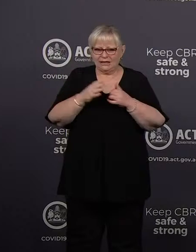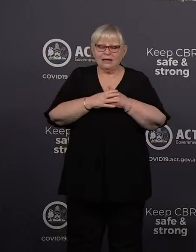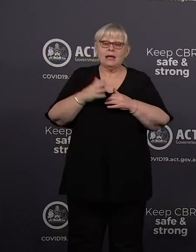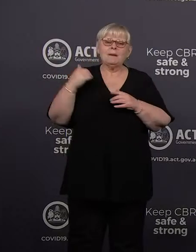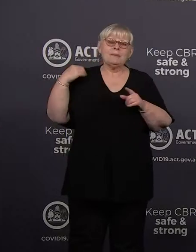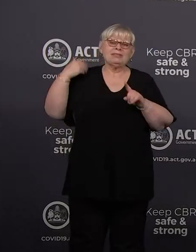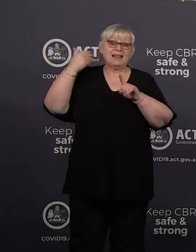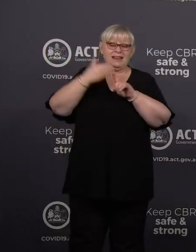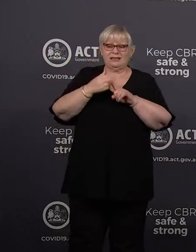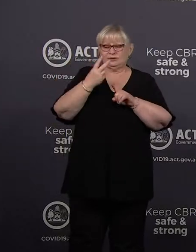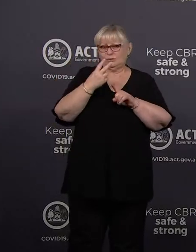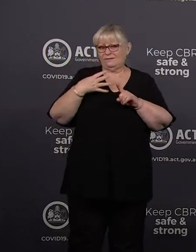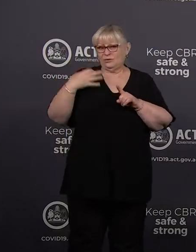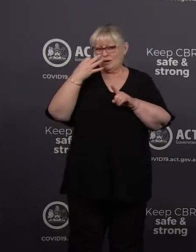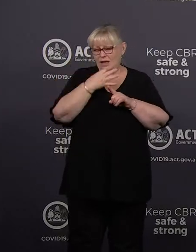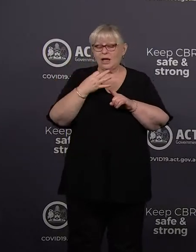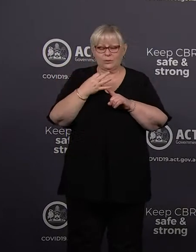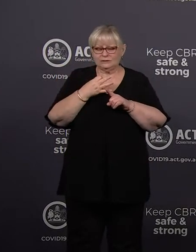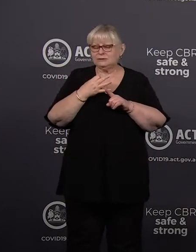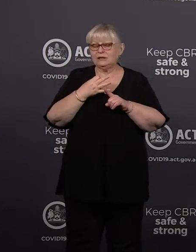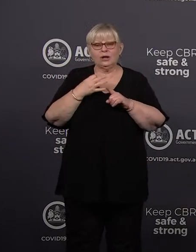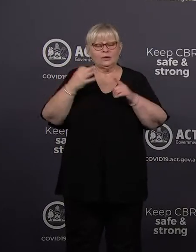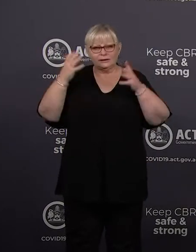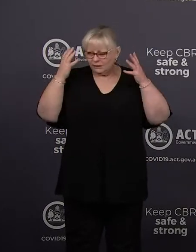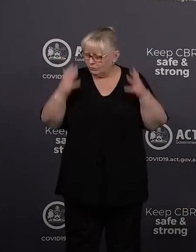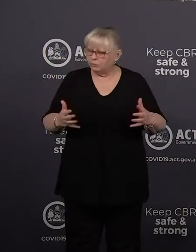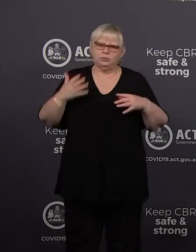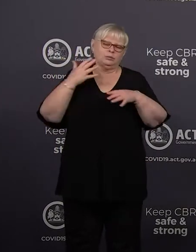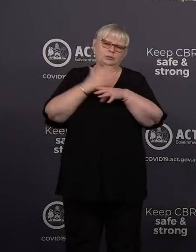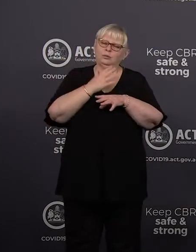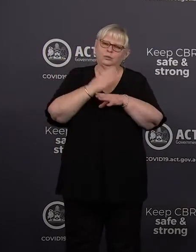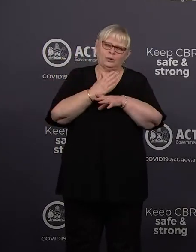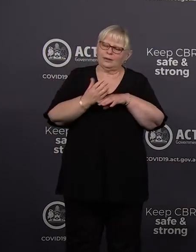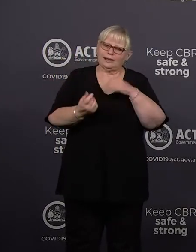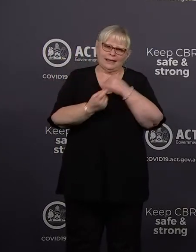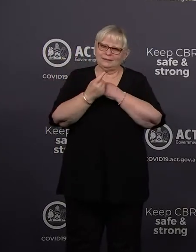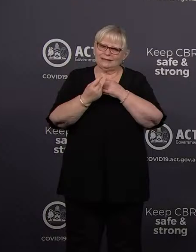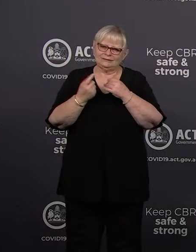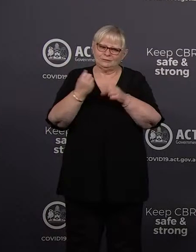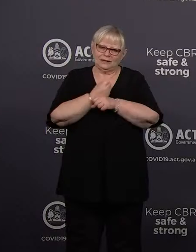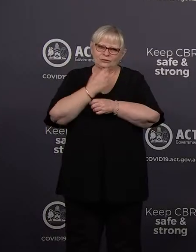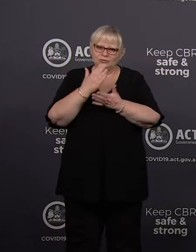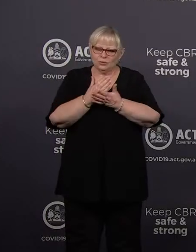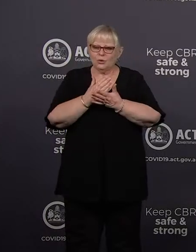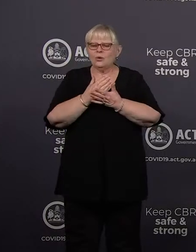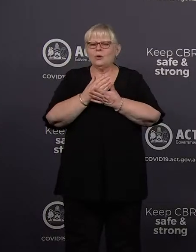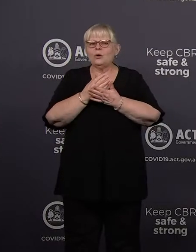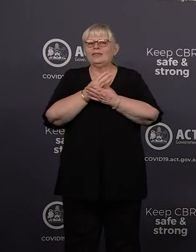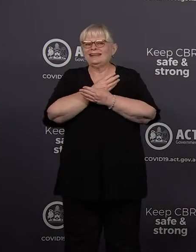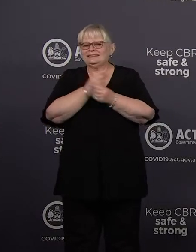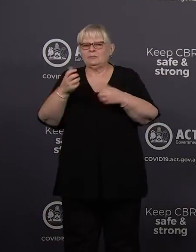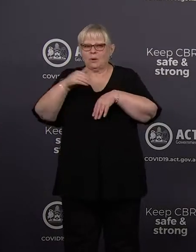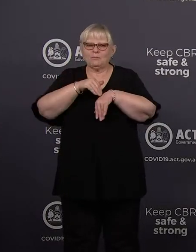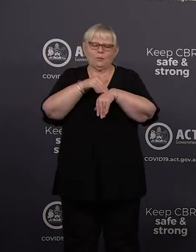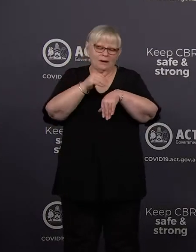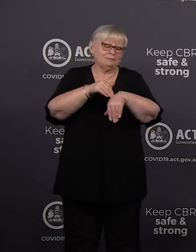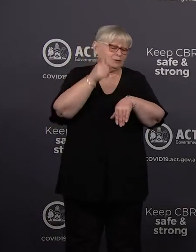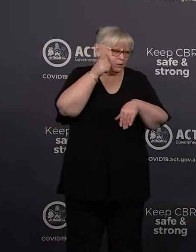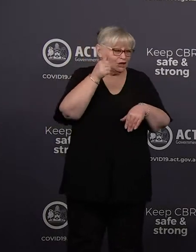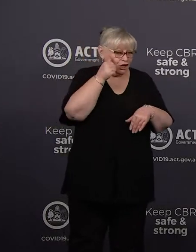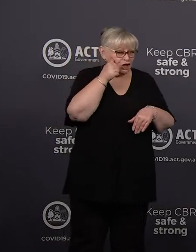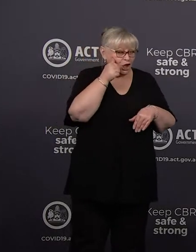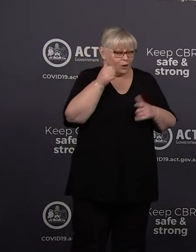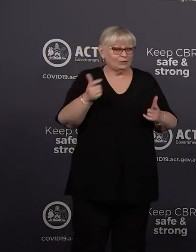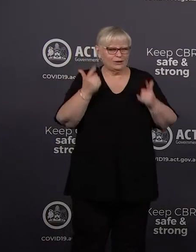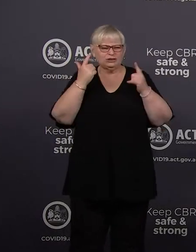last 24 hours there's been an incredible amount of work going on to ensure that some of the issues that have been identified by